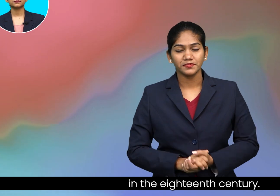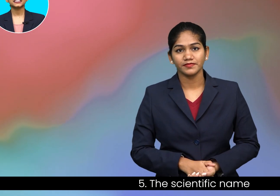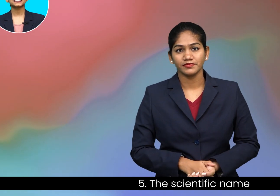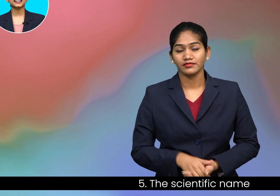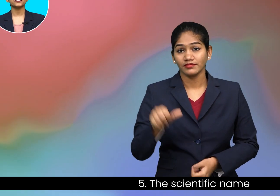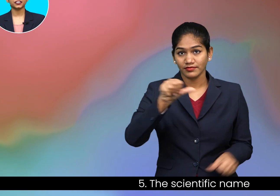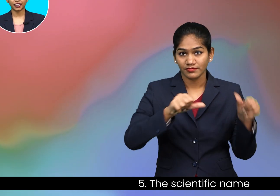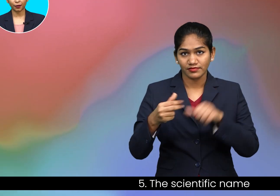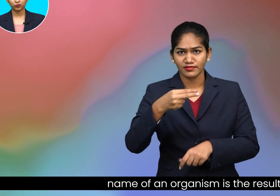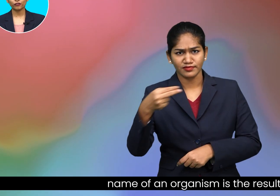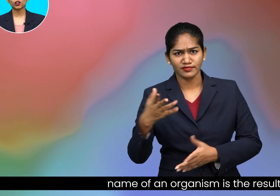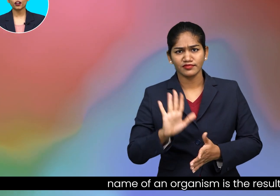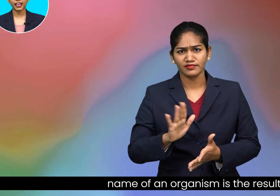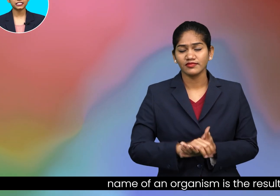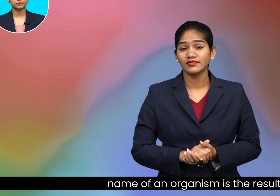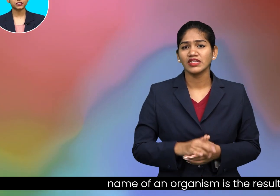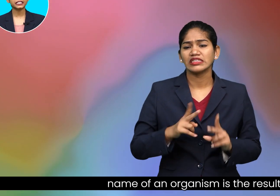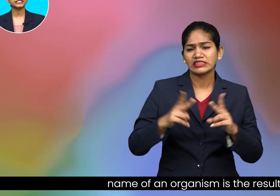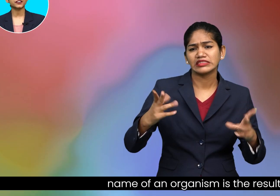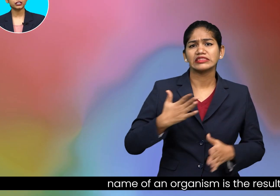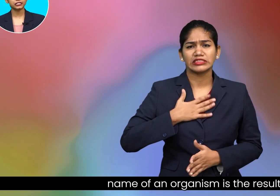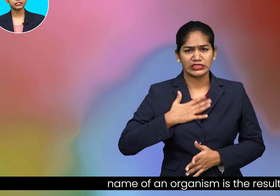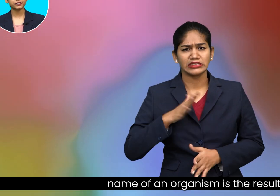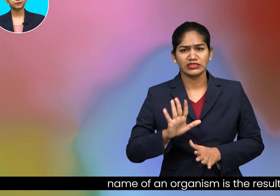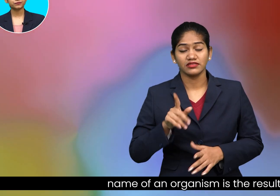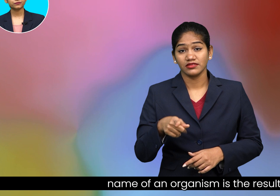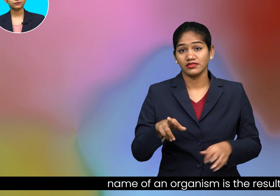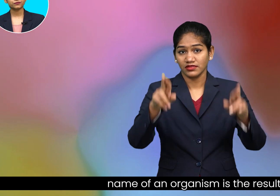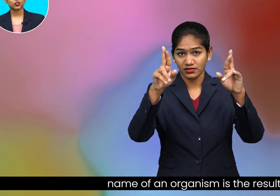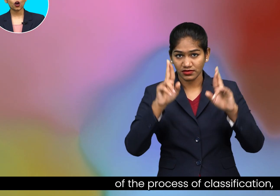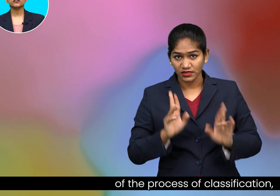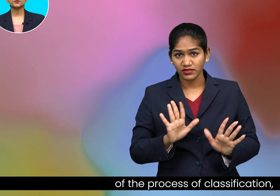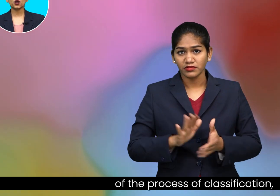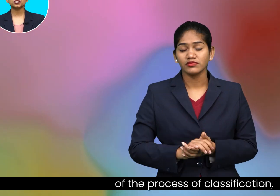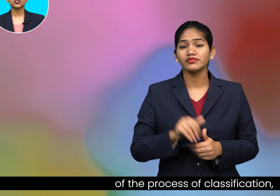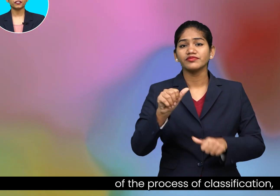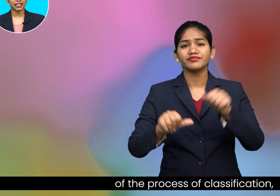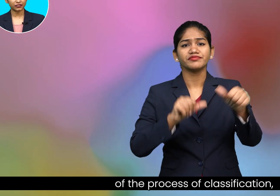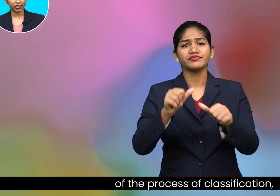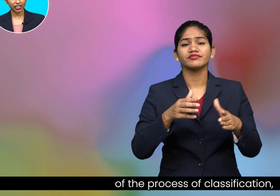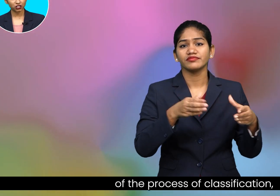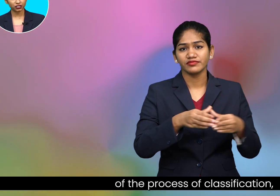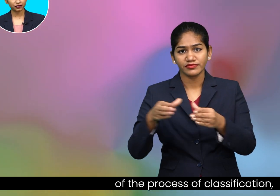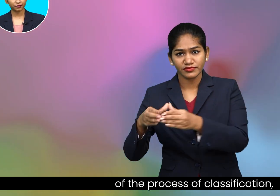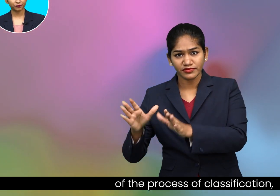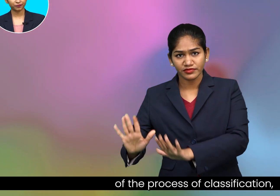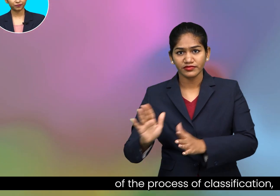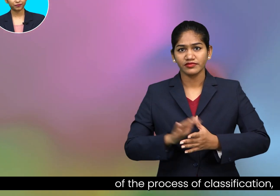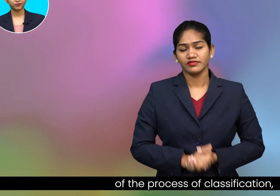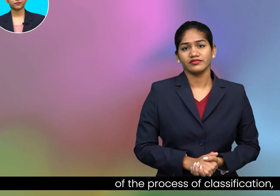The scientific name of an organism is the result of the process of classification